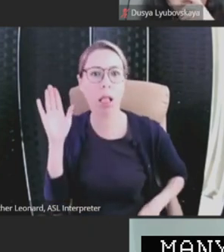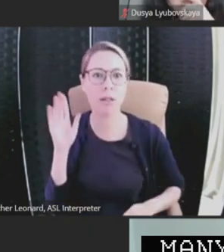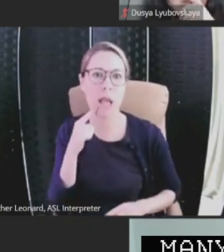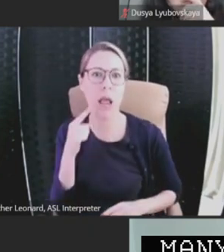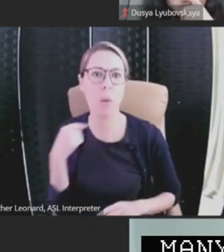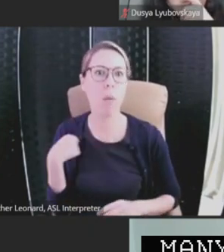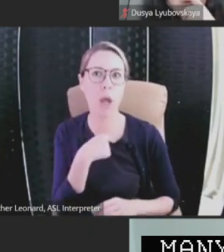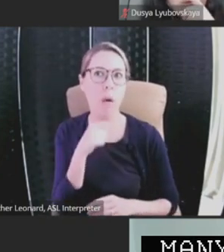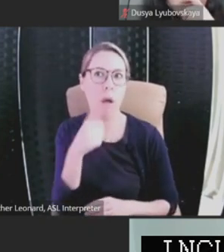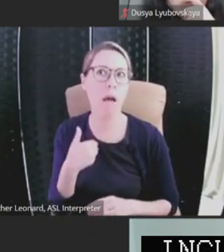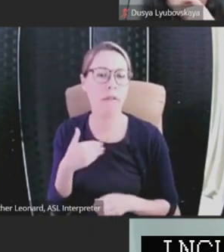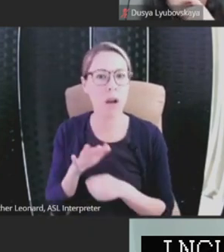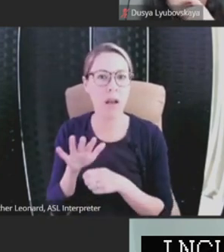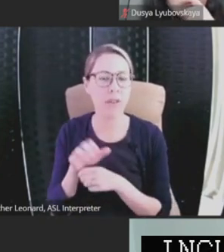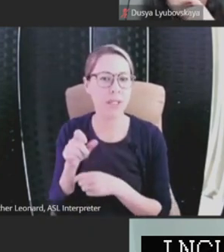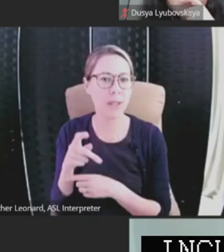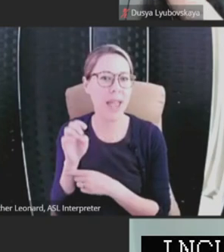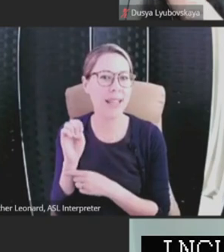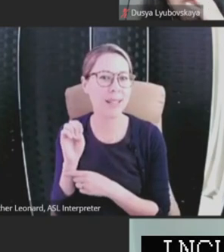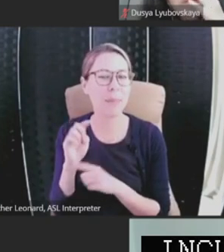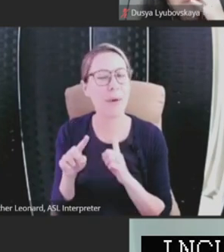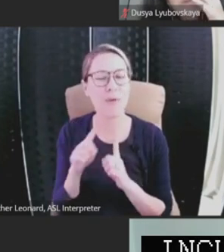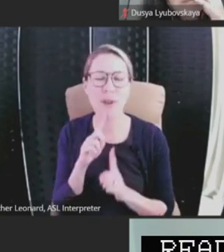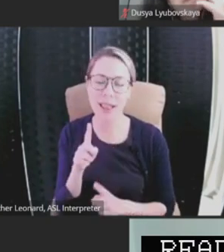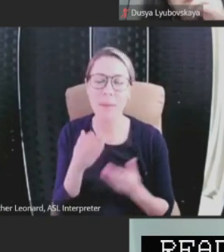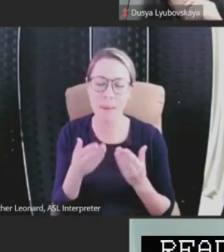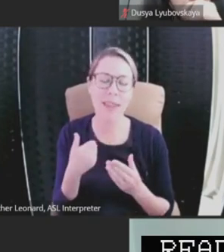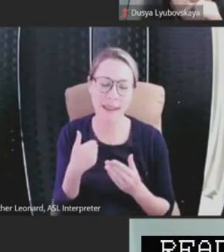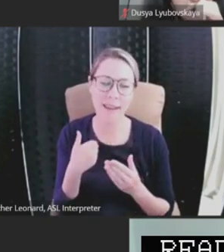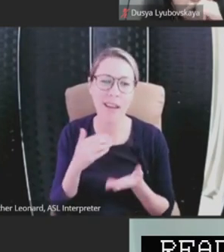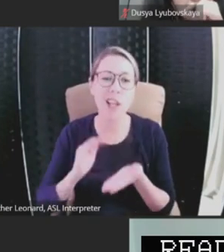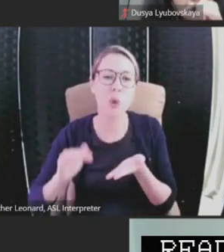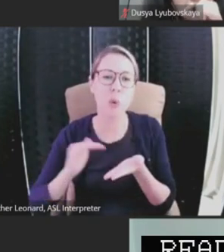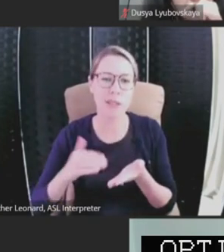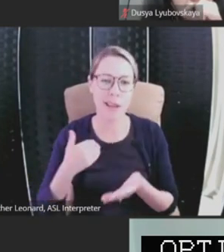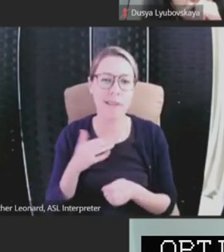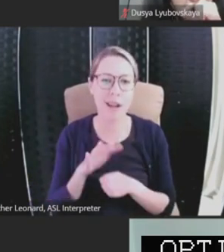when actually perhaps they did.